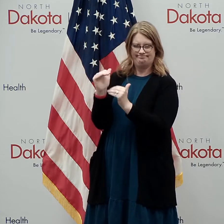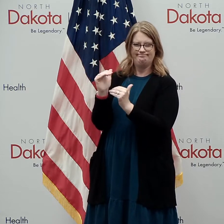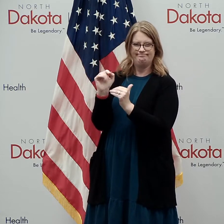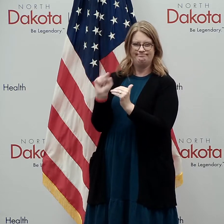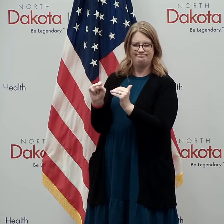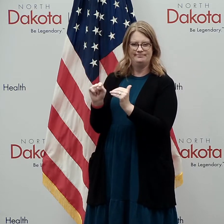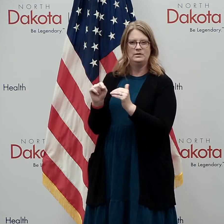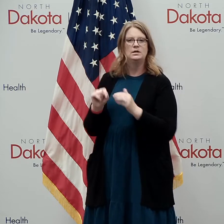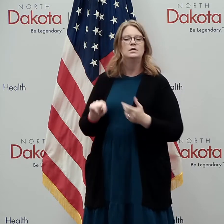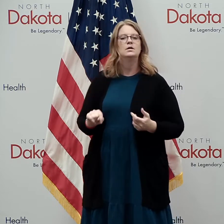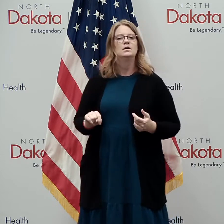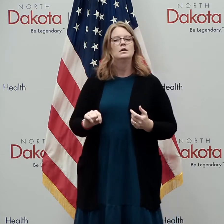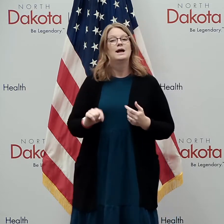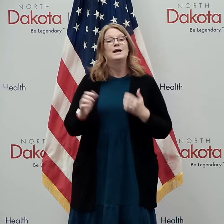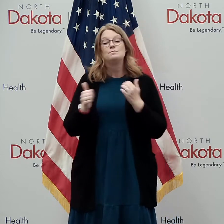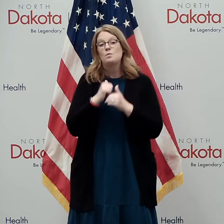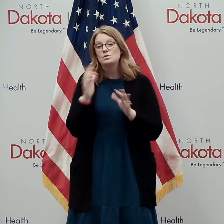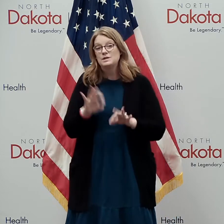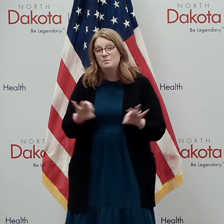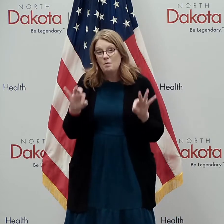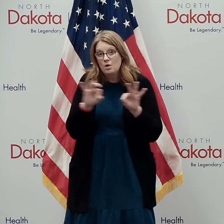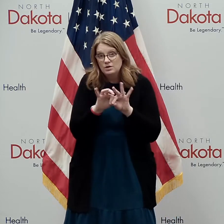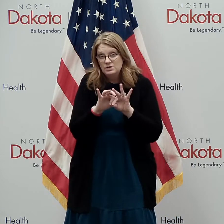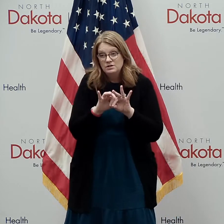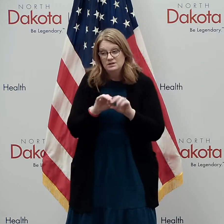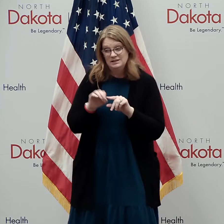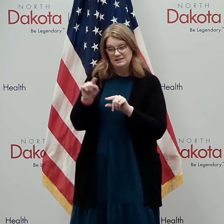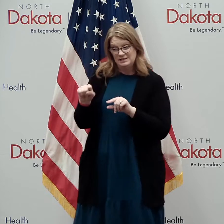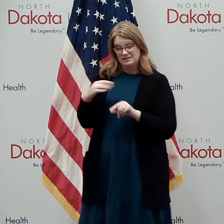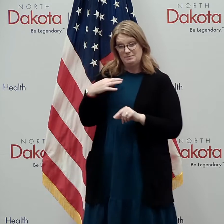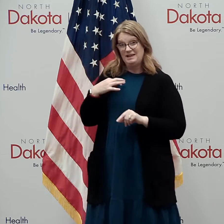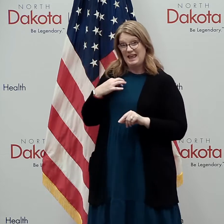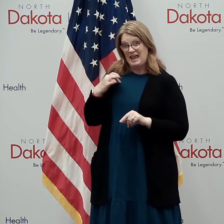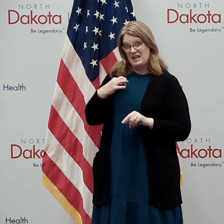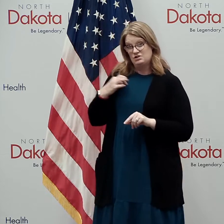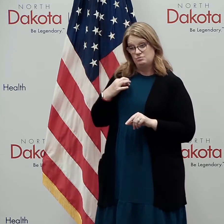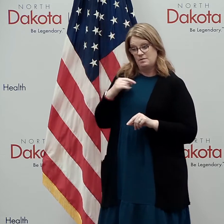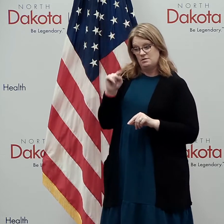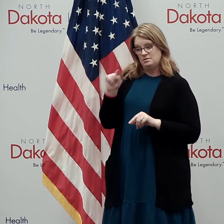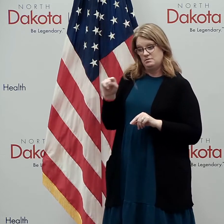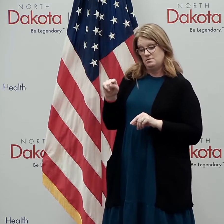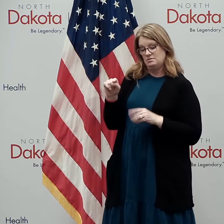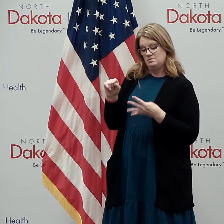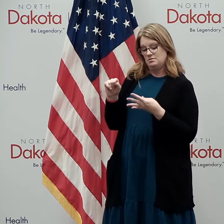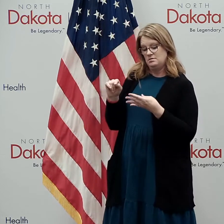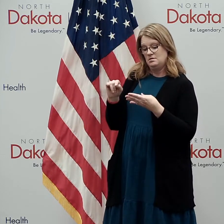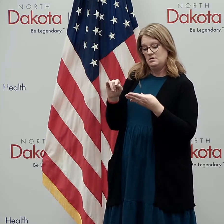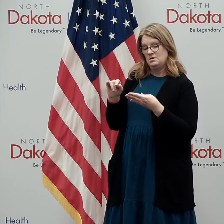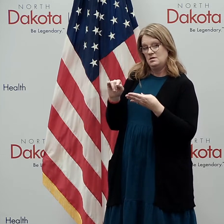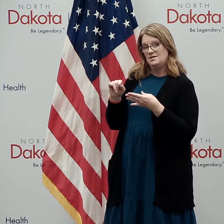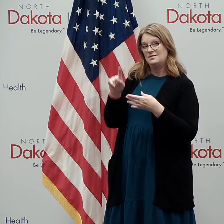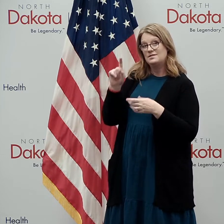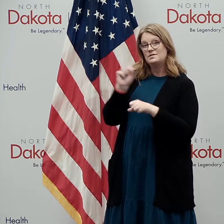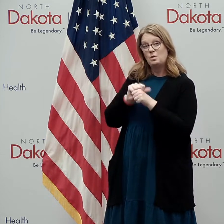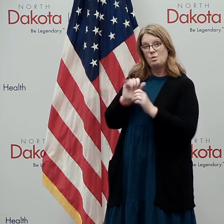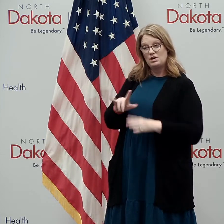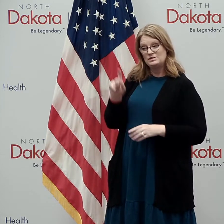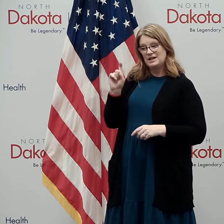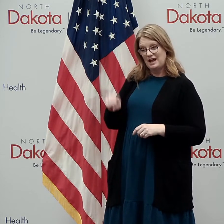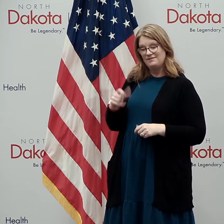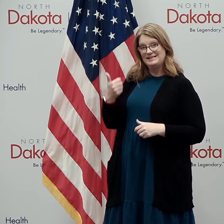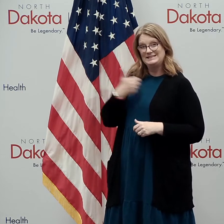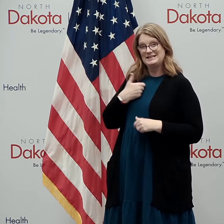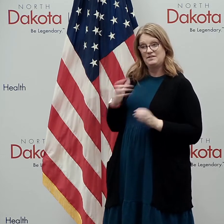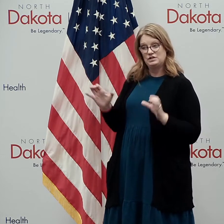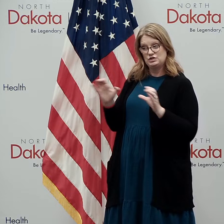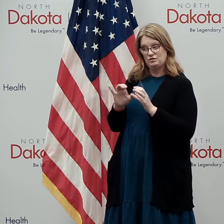stimulus. Again, the most important distinction here is that to be eligible for this, the lost wages assistance, workers have to self-certify that